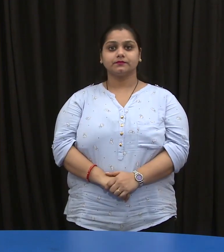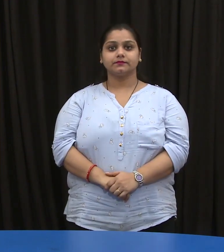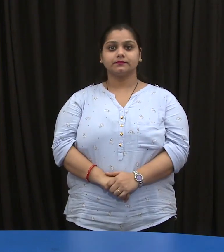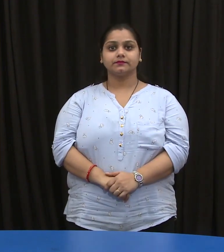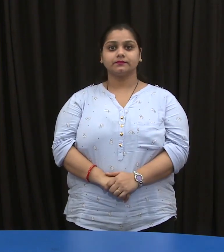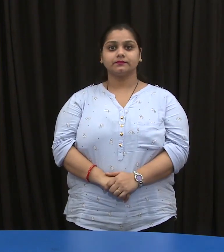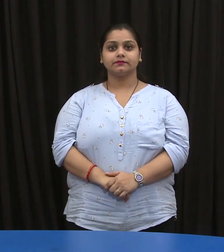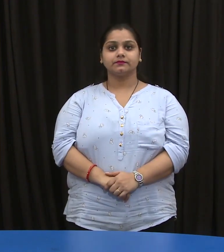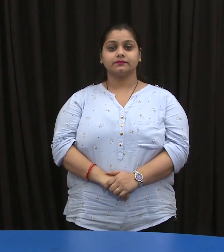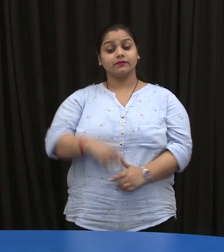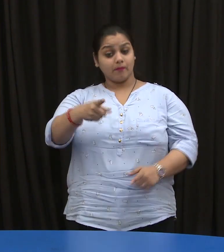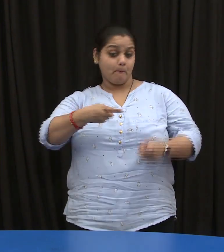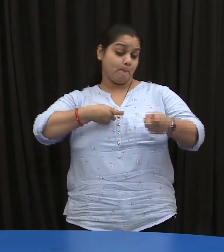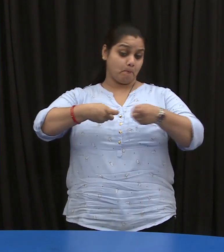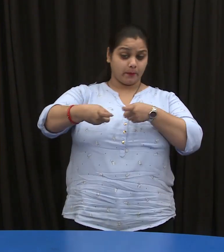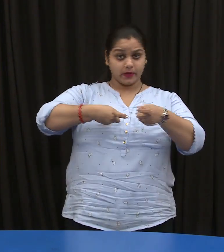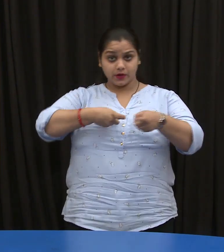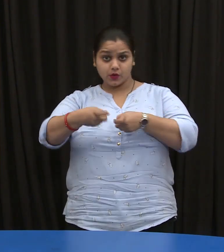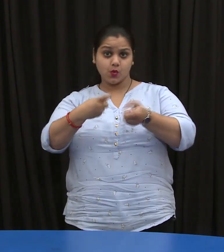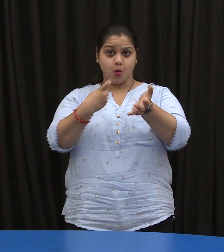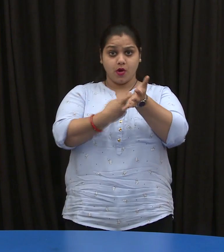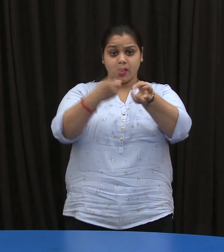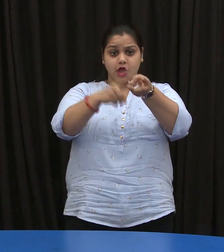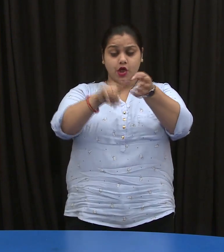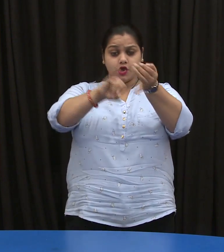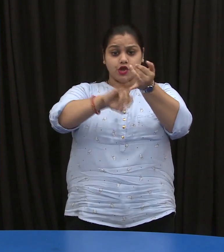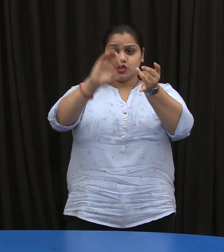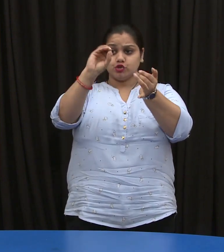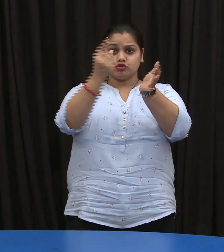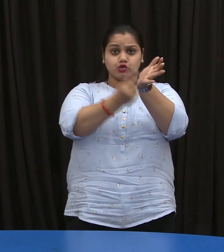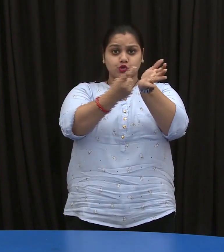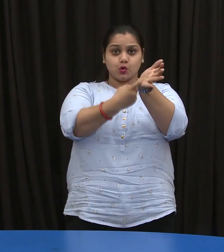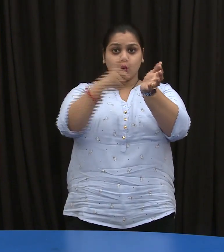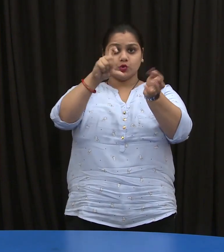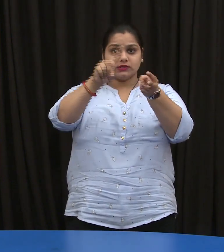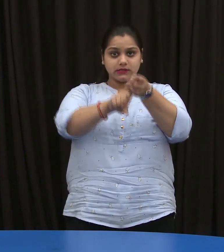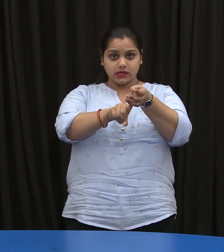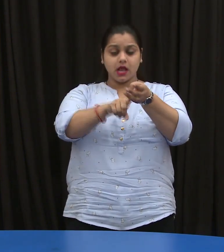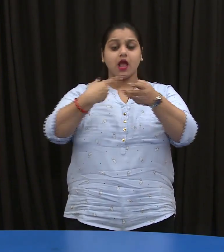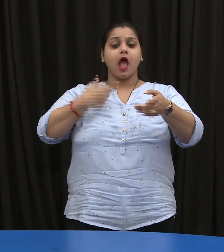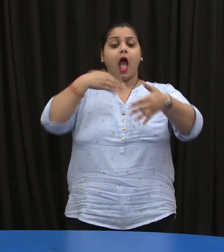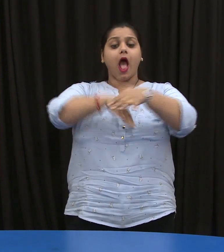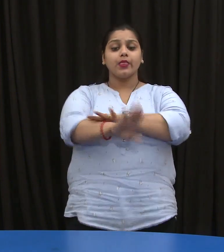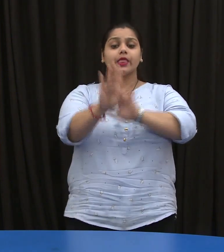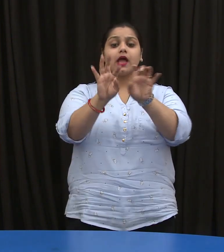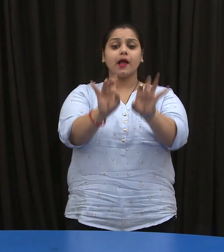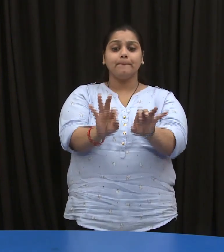It can manage the resources of a computer system internally.